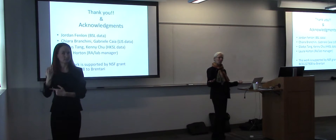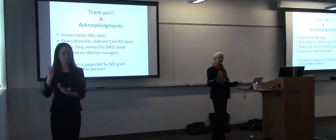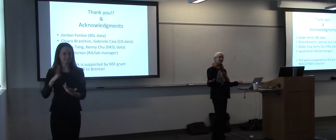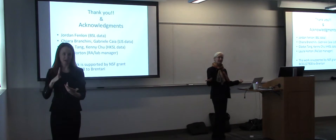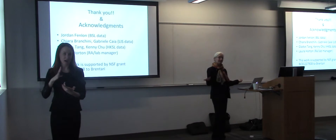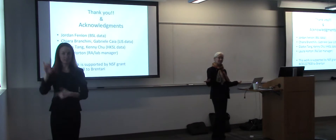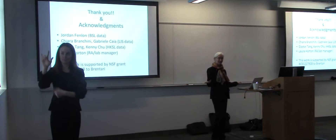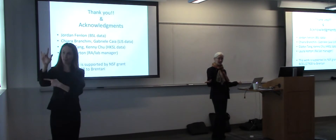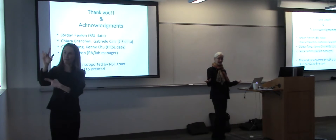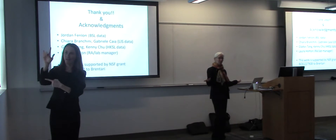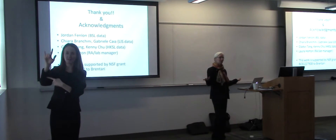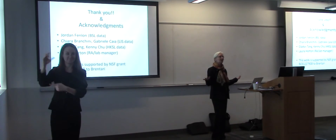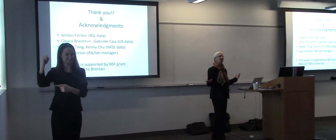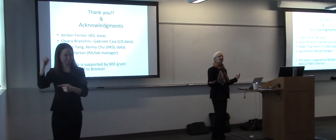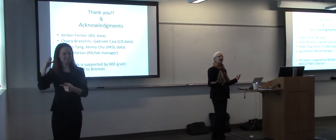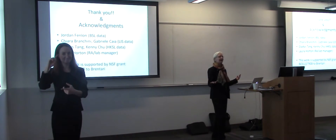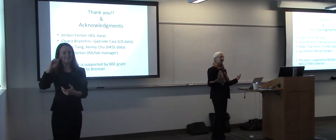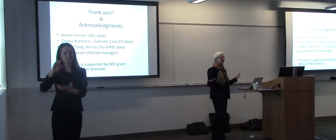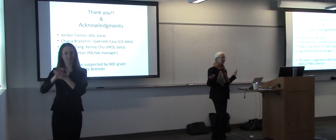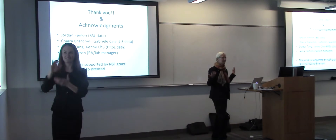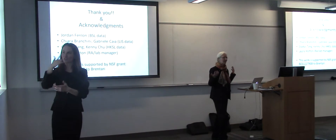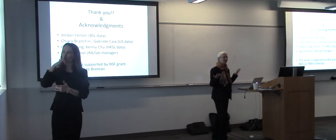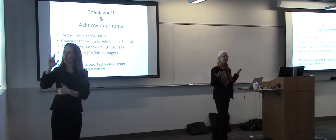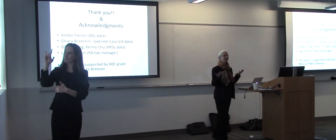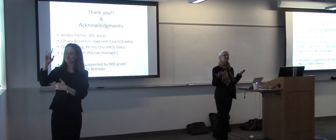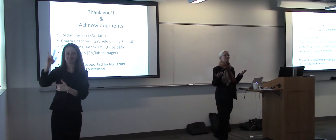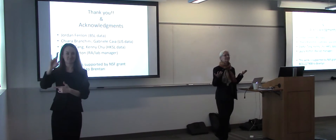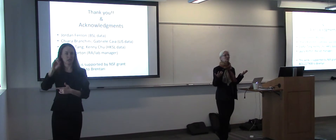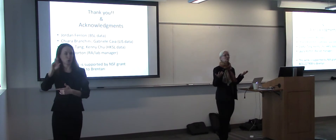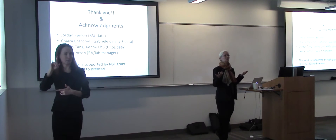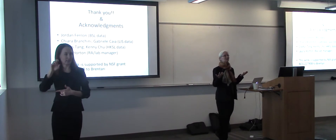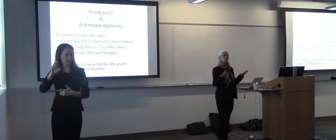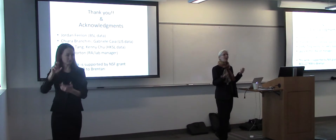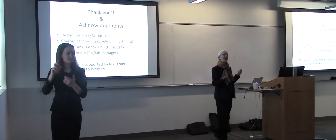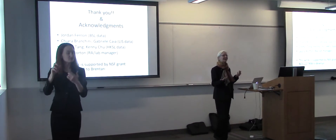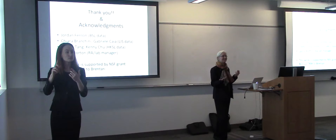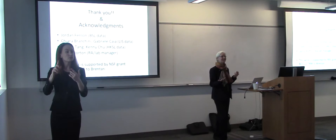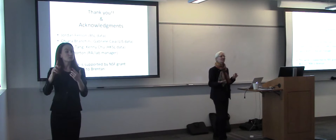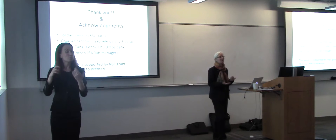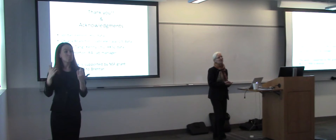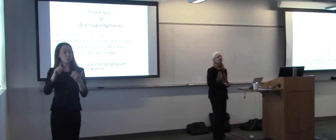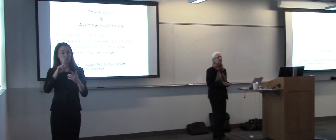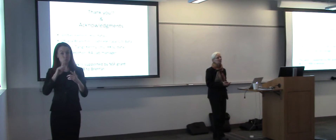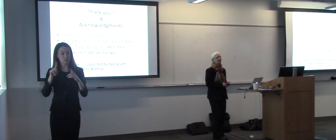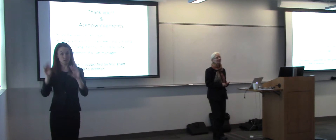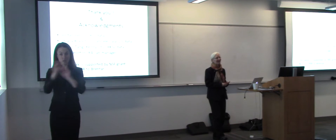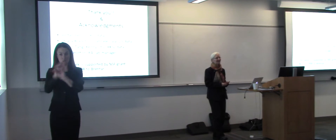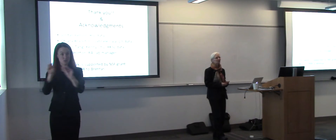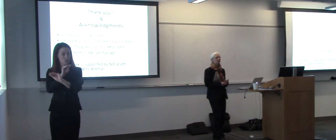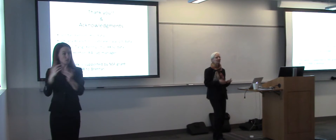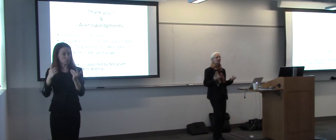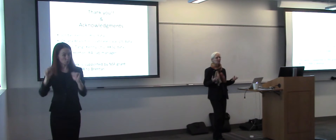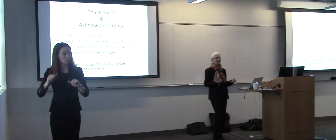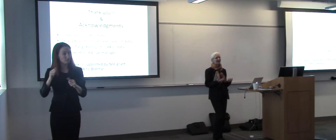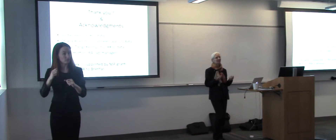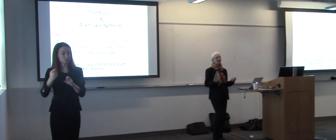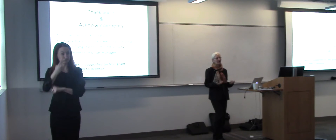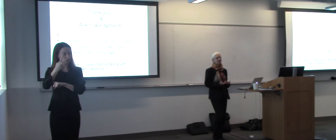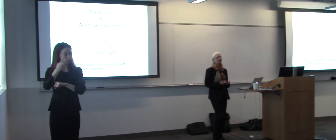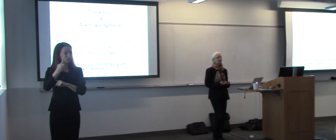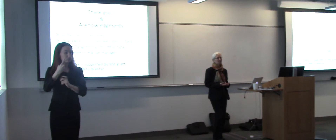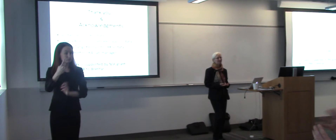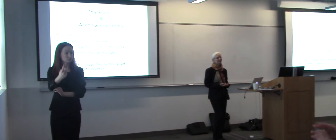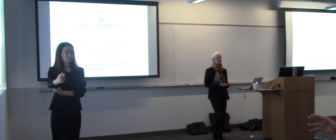in some way that's undeniable, that has nothing to detract from their use as fully